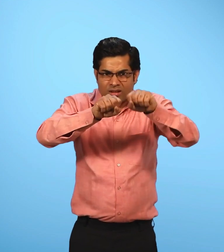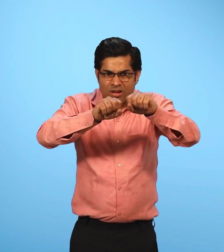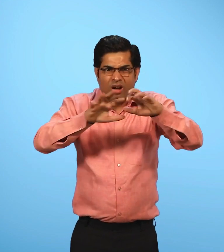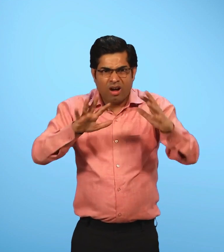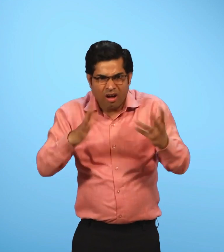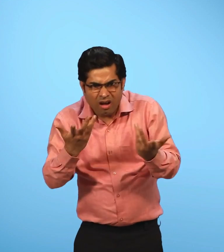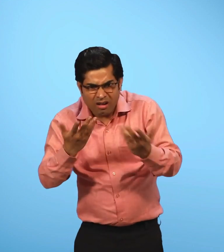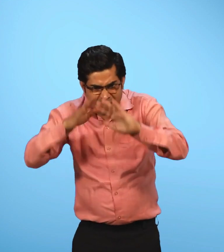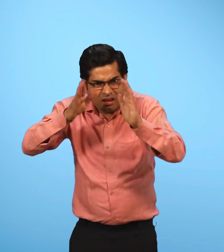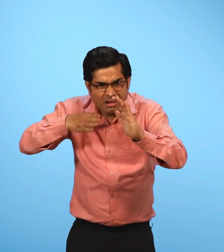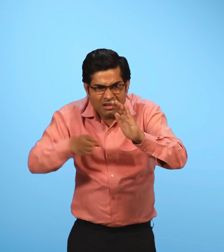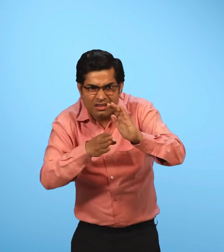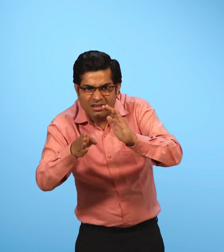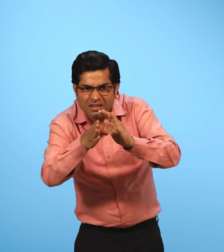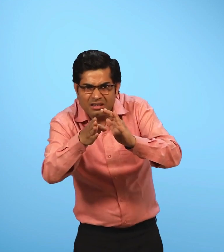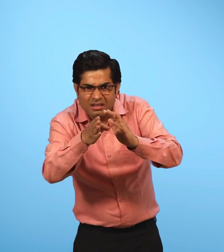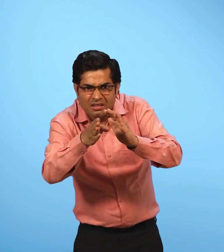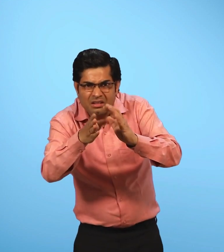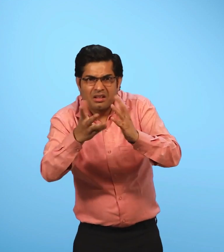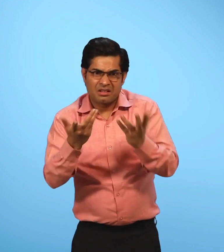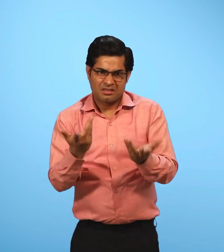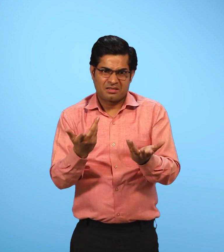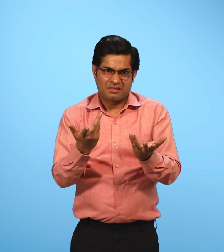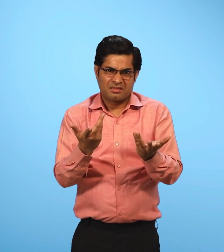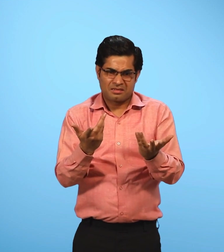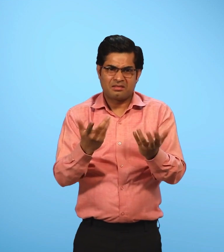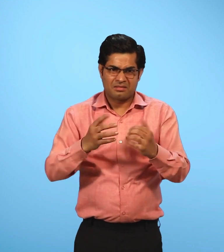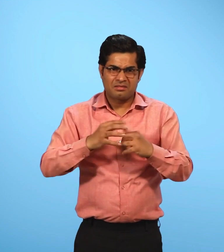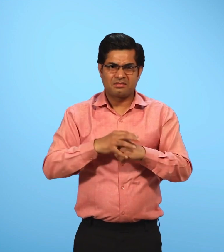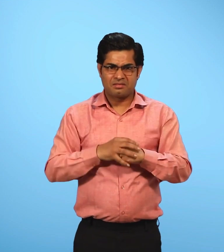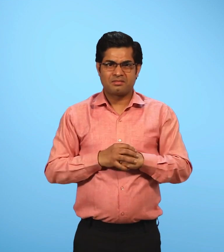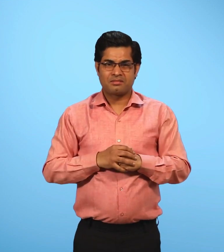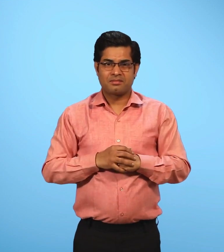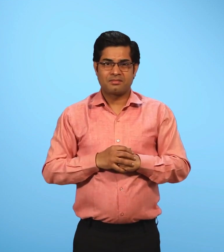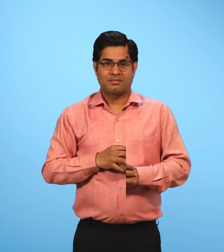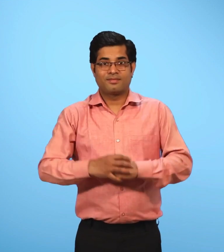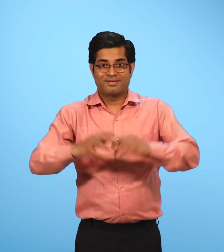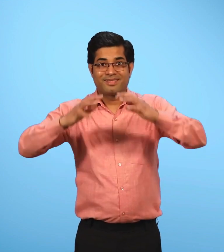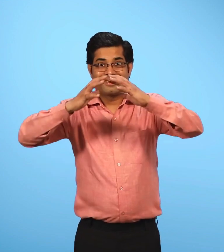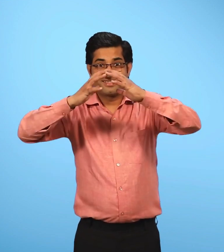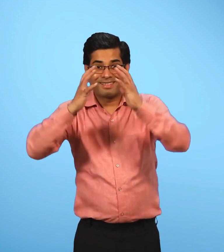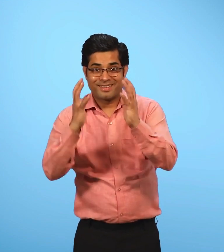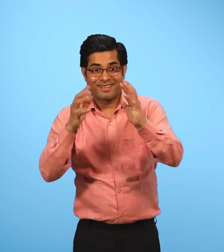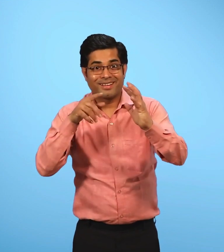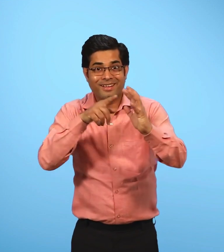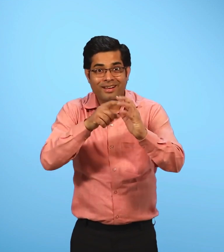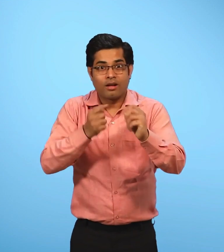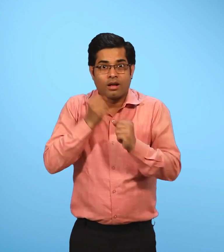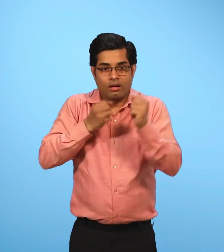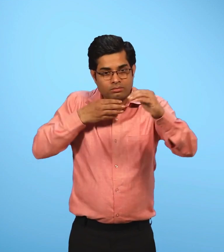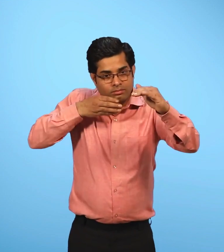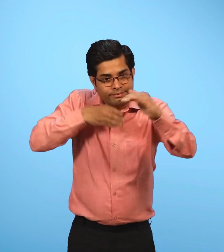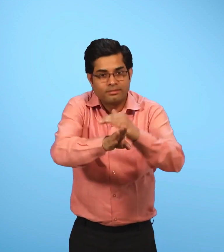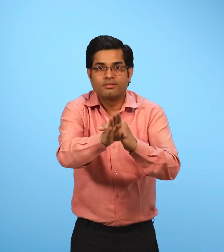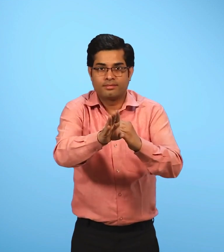was being chased. I do not remember whether I used the ladder or went in by the hole